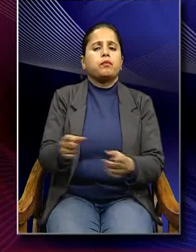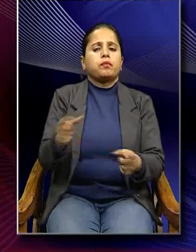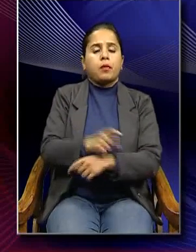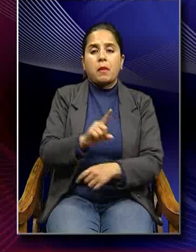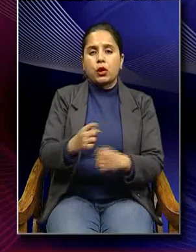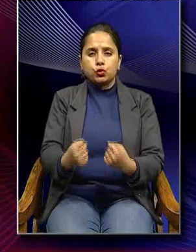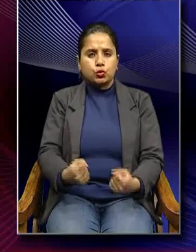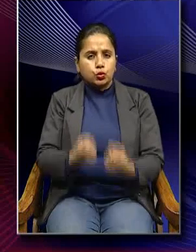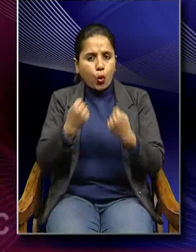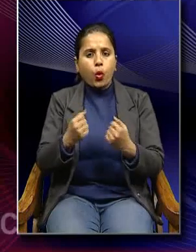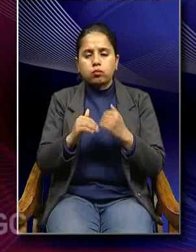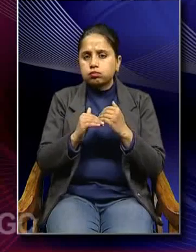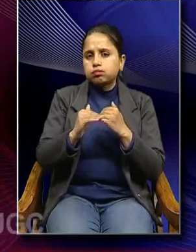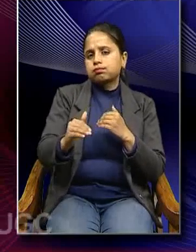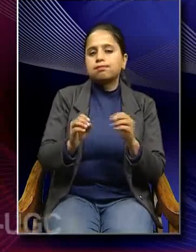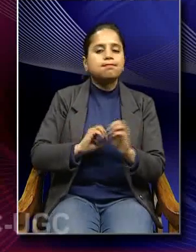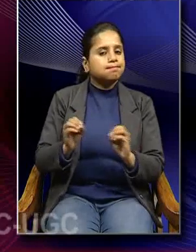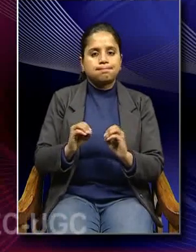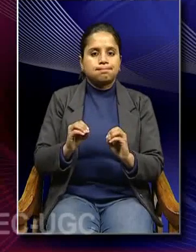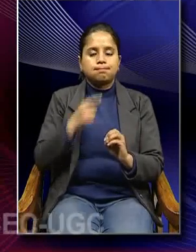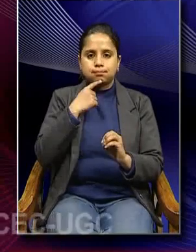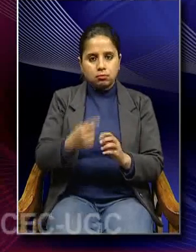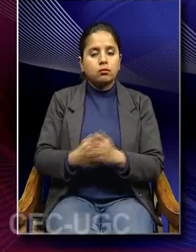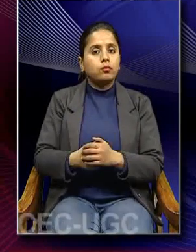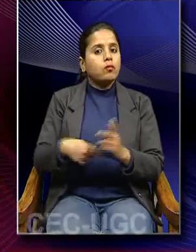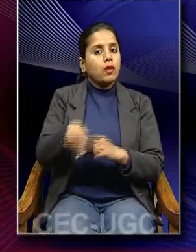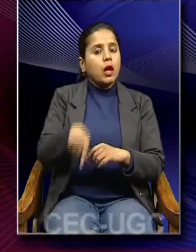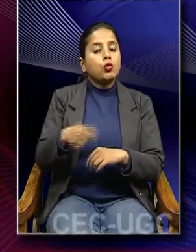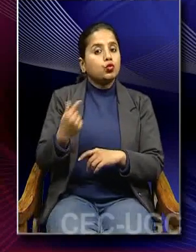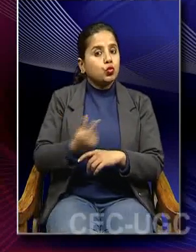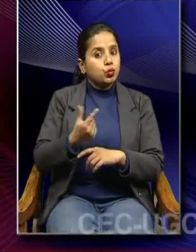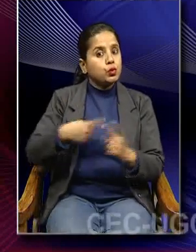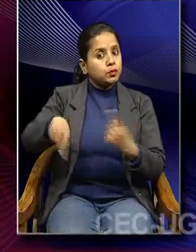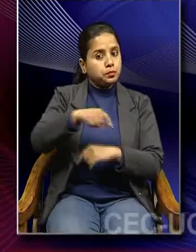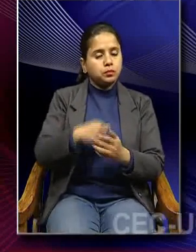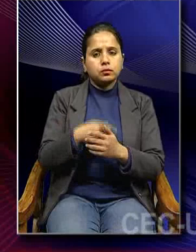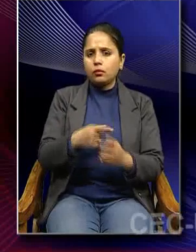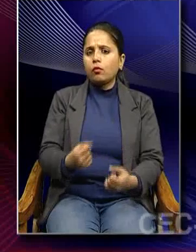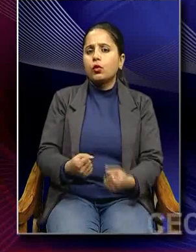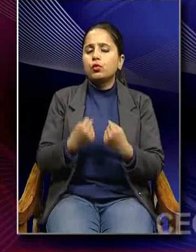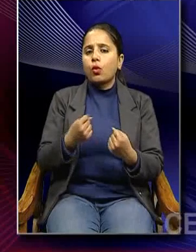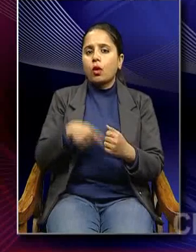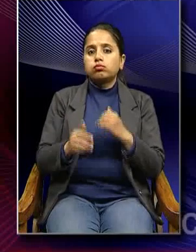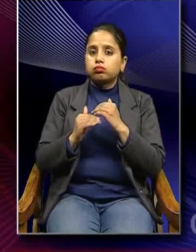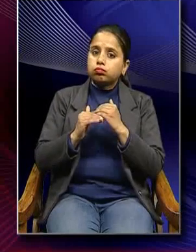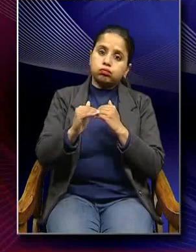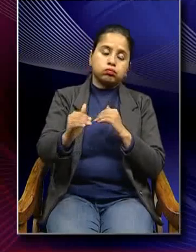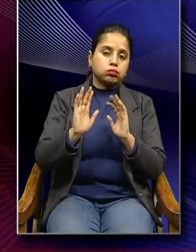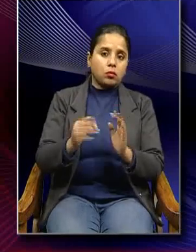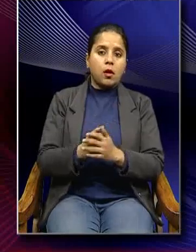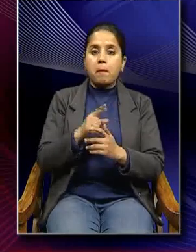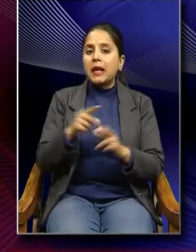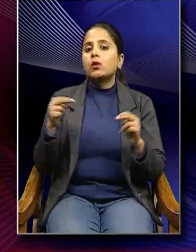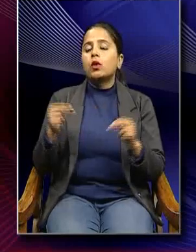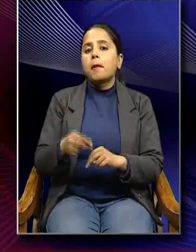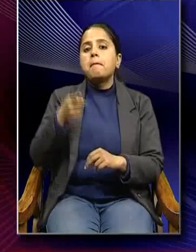but not strong sustainability. A consumption path that is strongly sustainable would